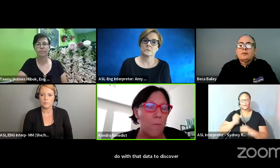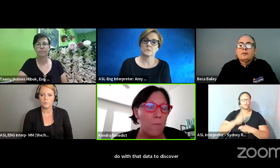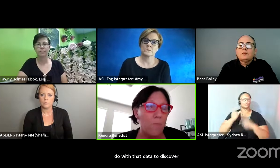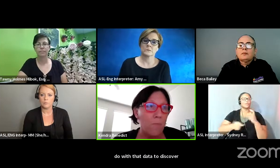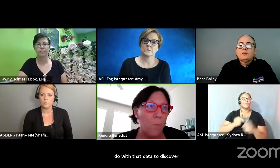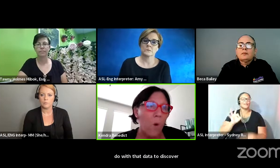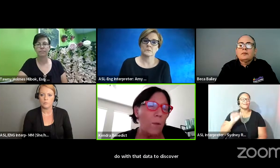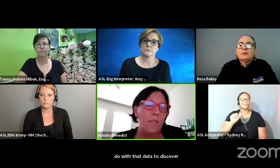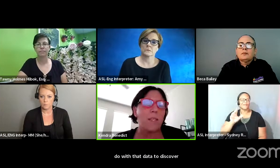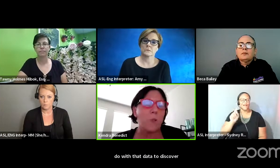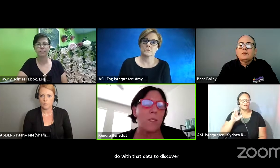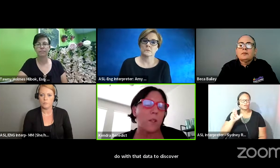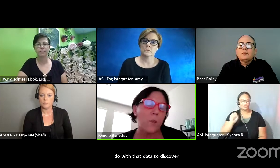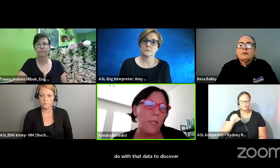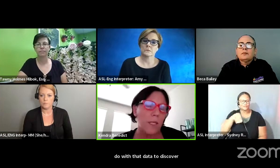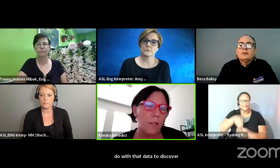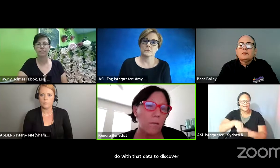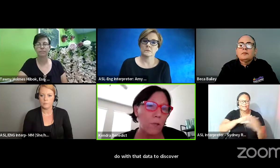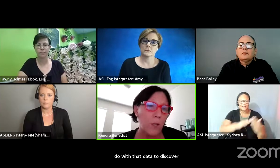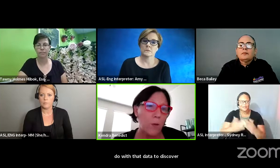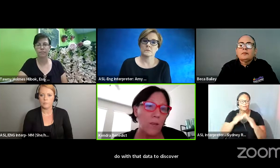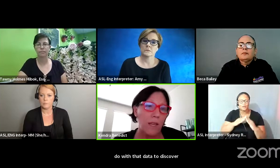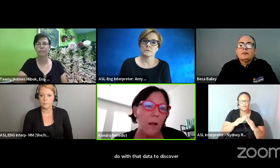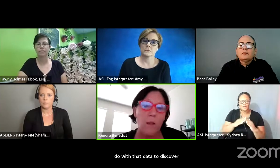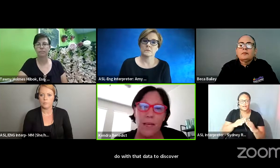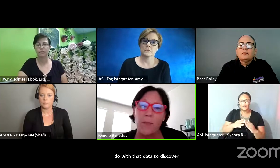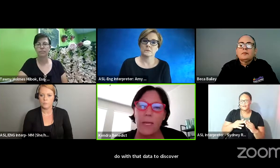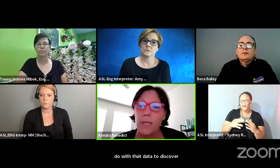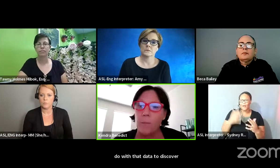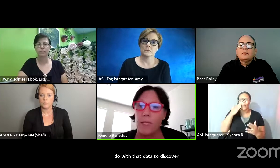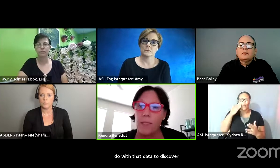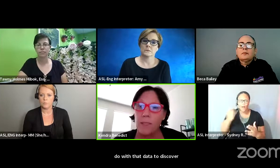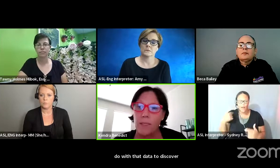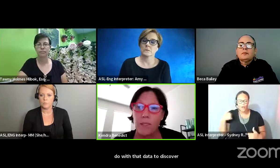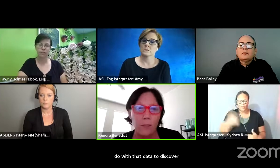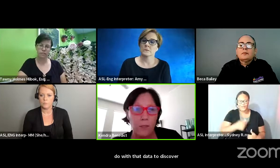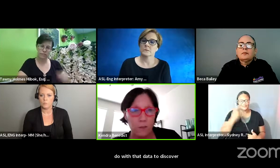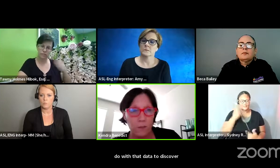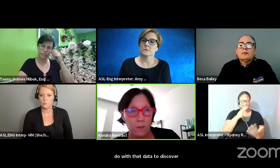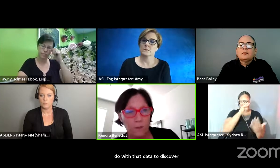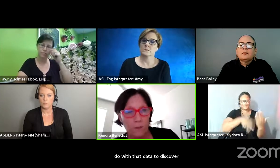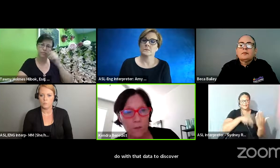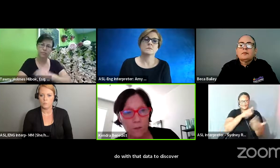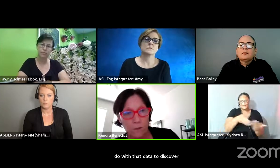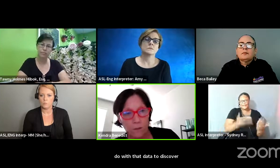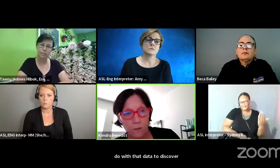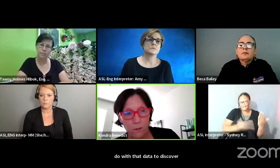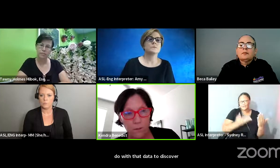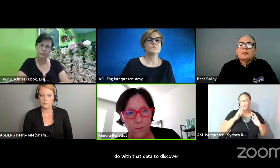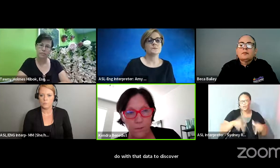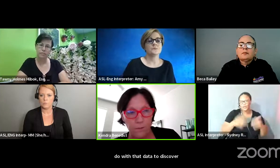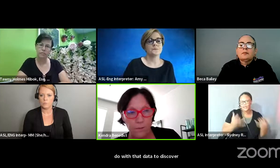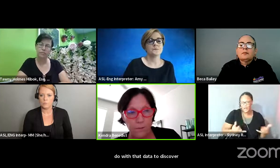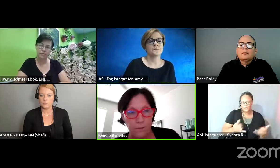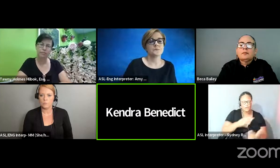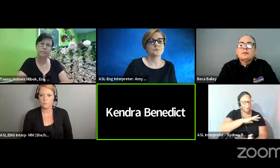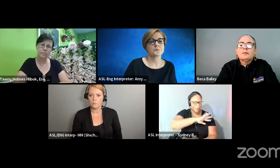are why we're seeing the results we're seeing. So that all of that's being considered.